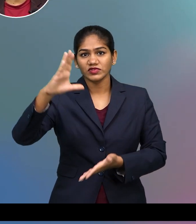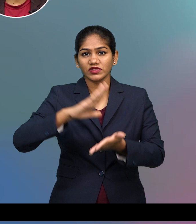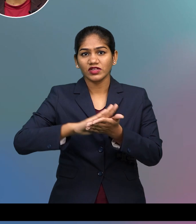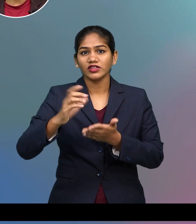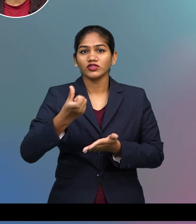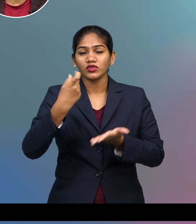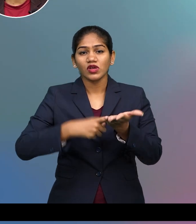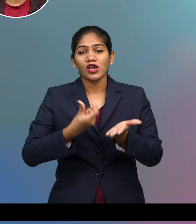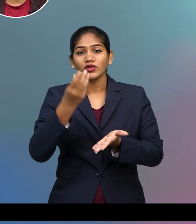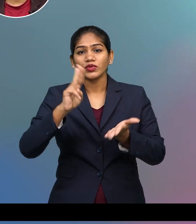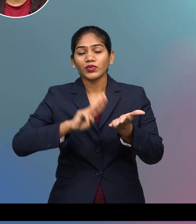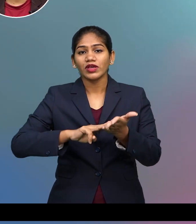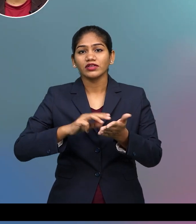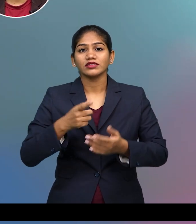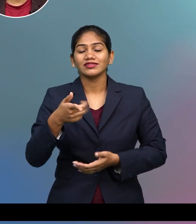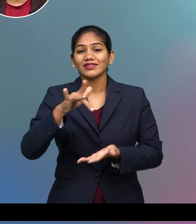in Venezuela.